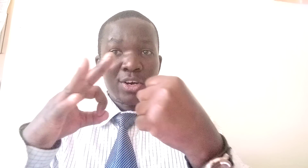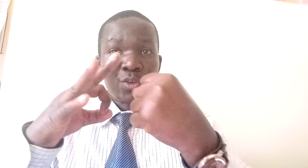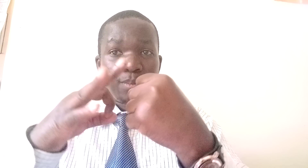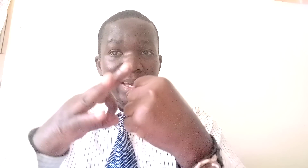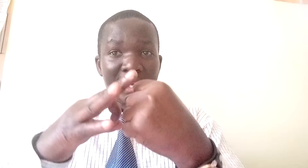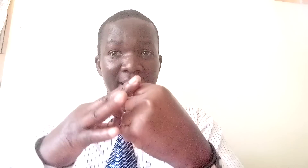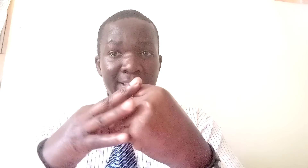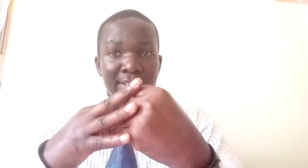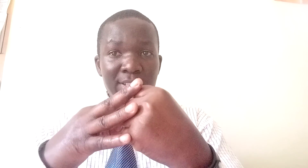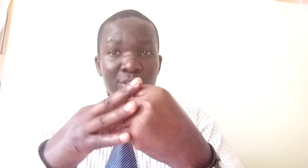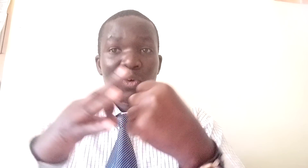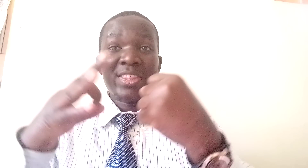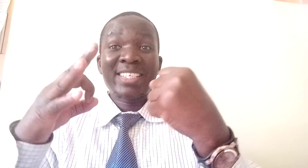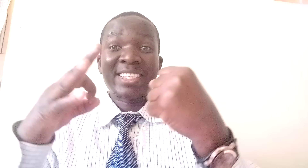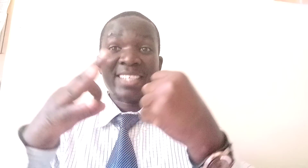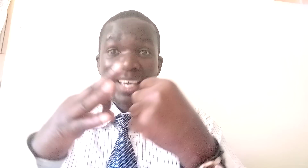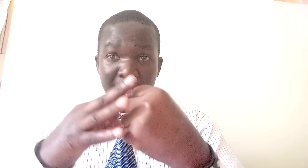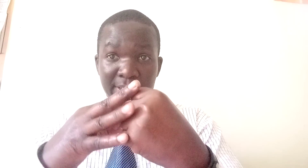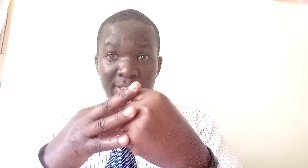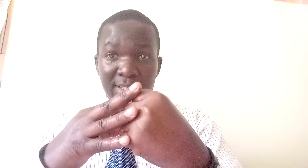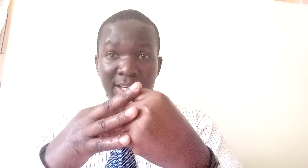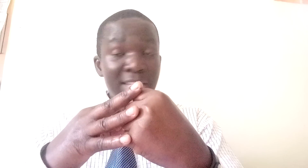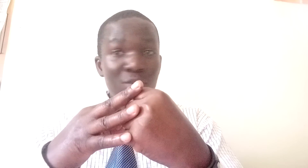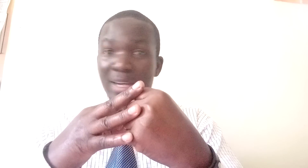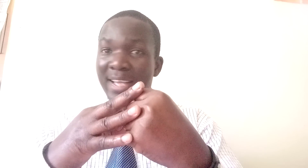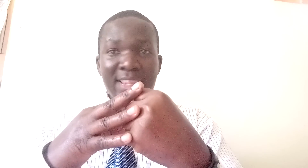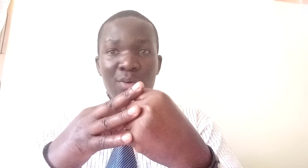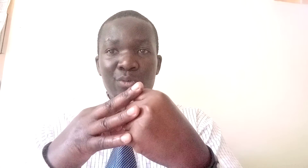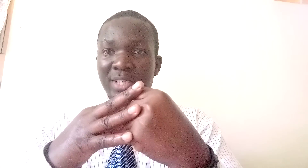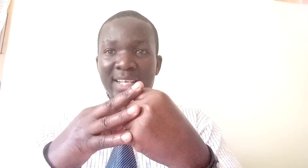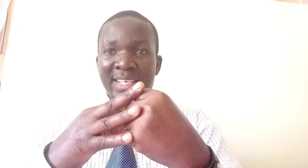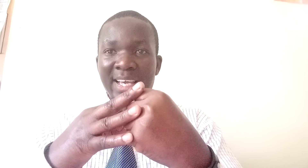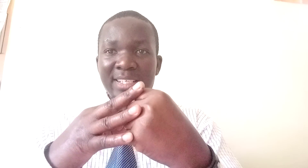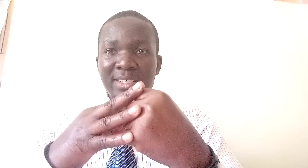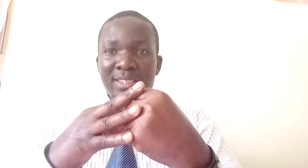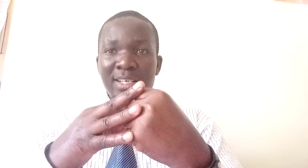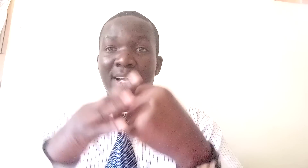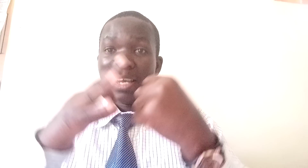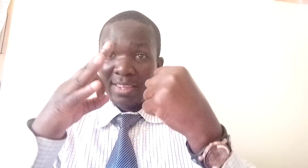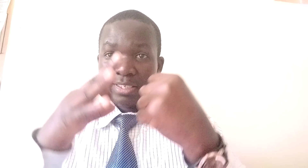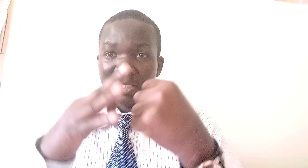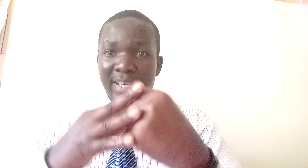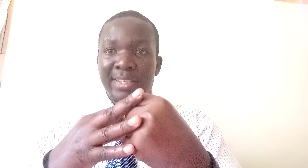you make 8. So this is 8. There's no any other way of signing 8. This is 8.